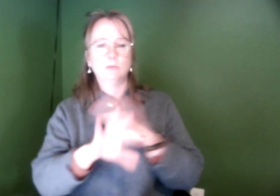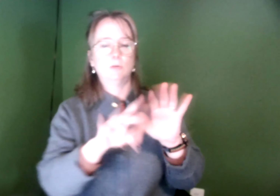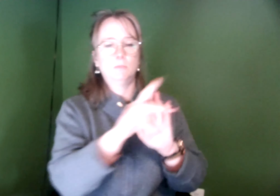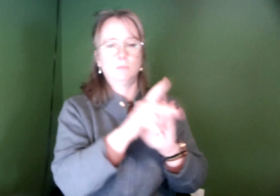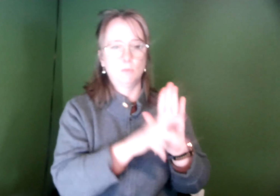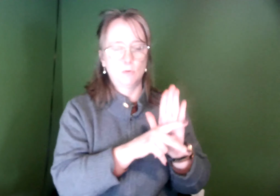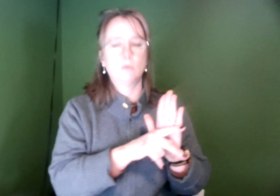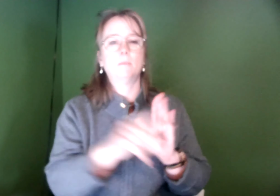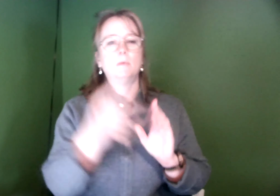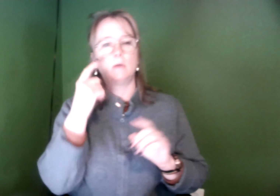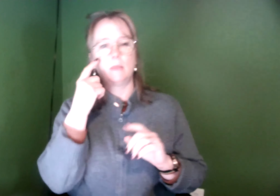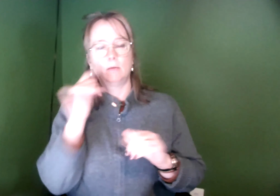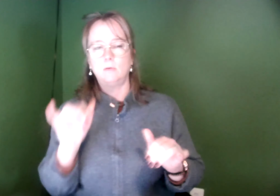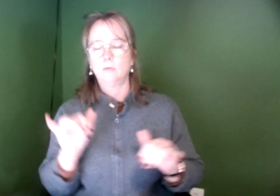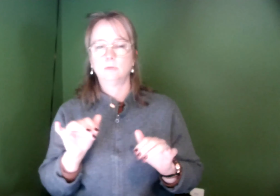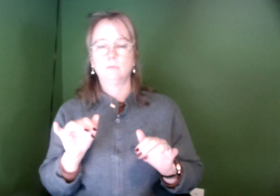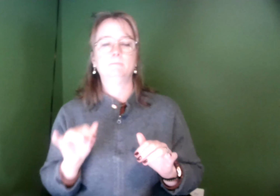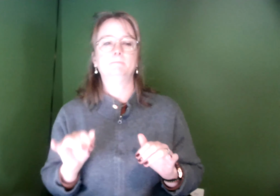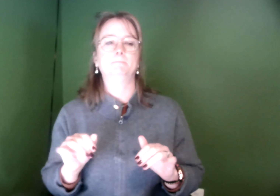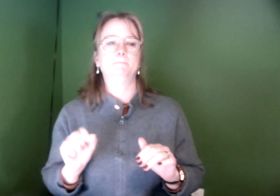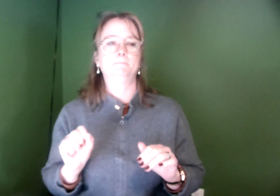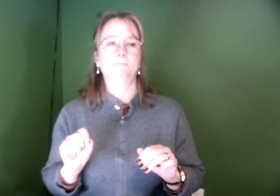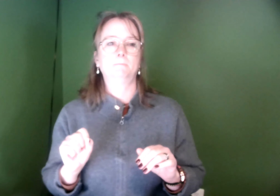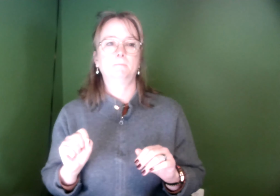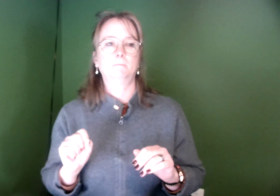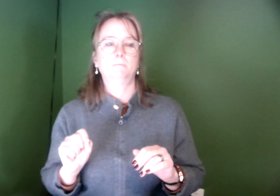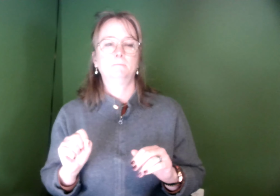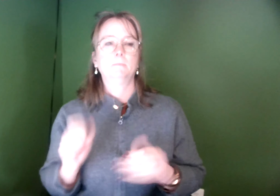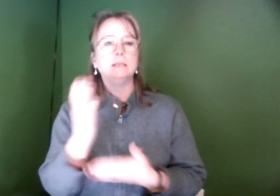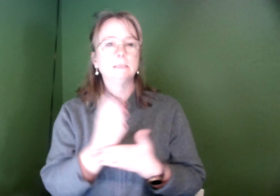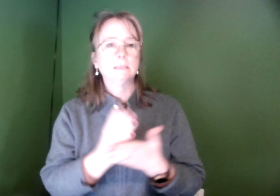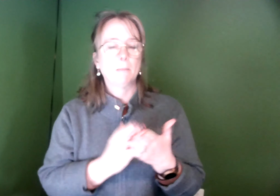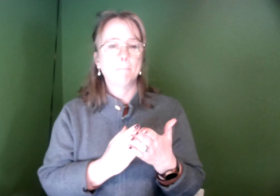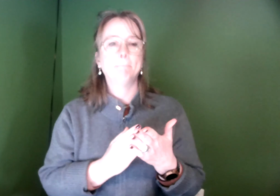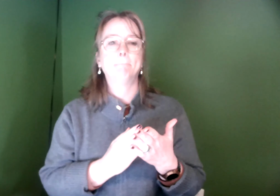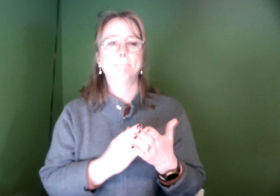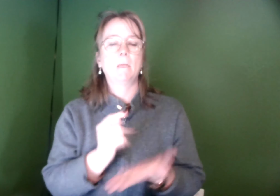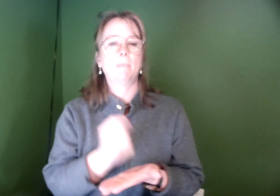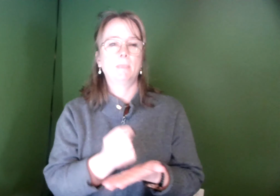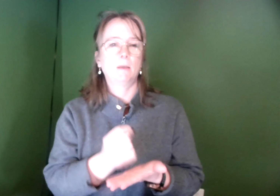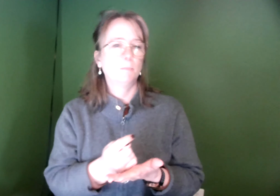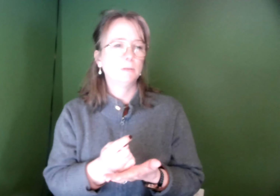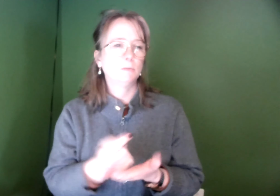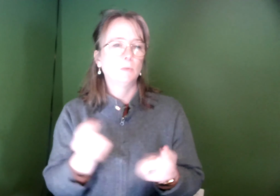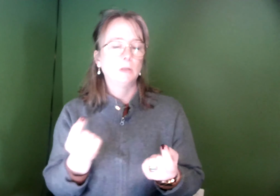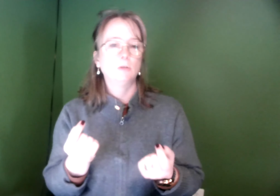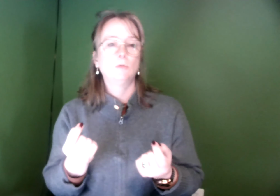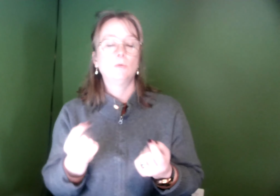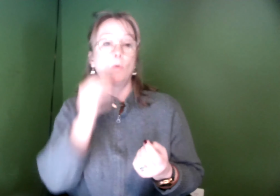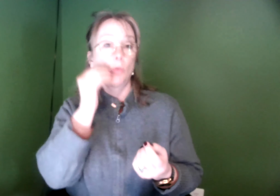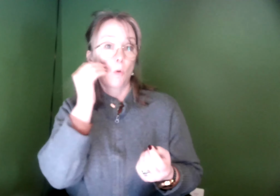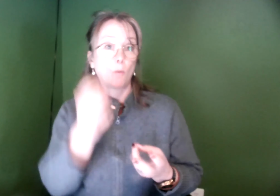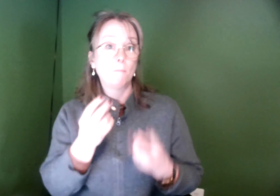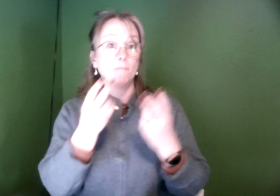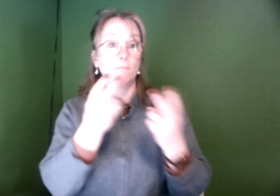unique thing that we can actually look at, a couple of the therapists that we work with, they actually do some home visitations where they do